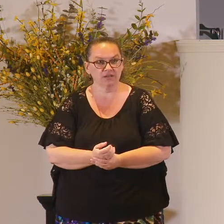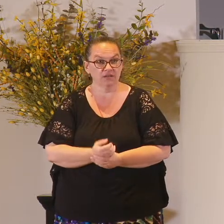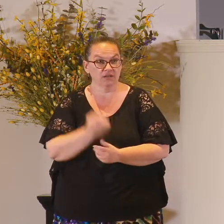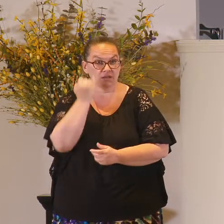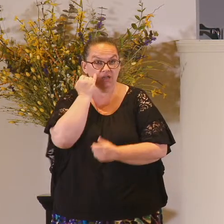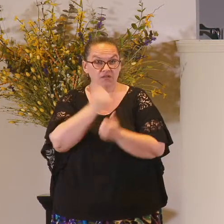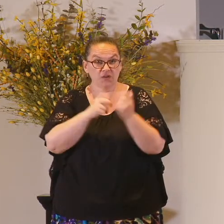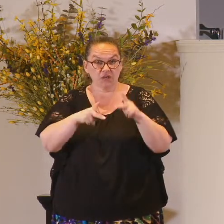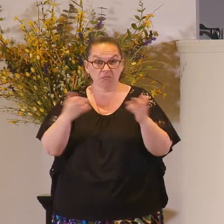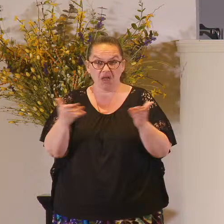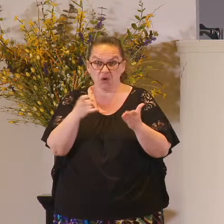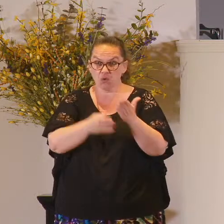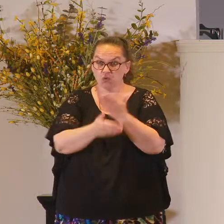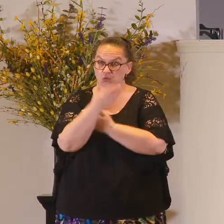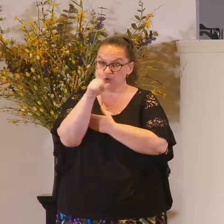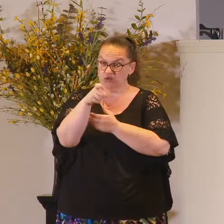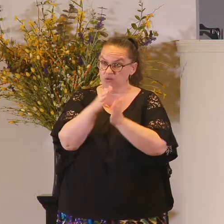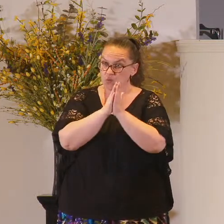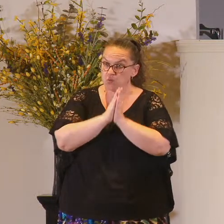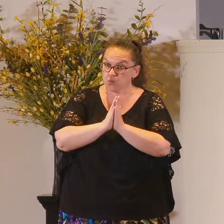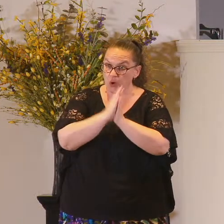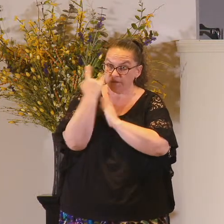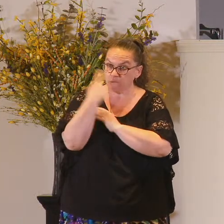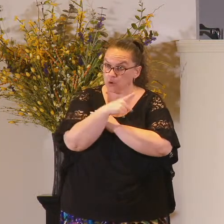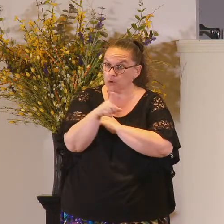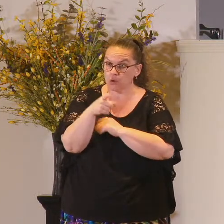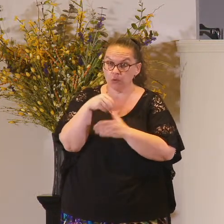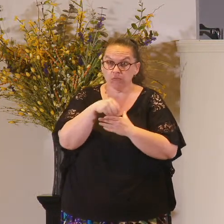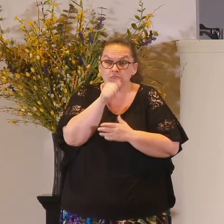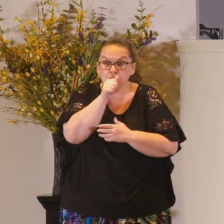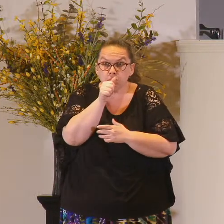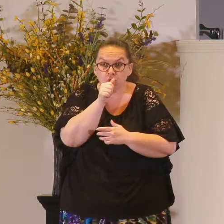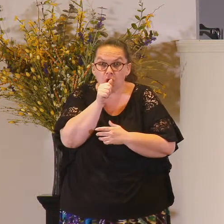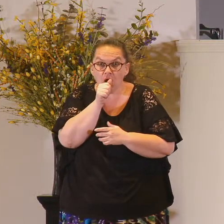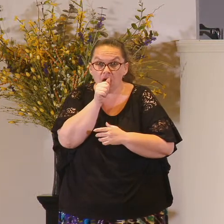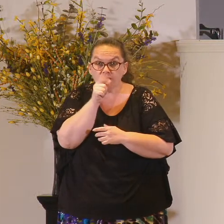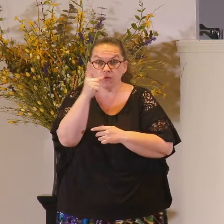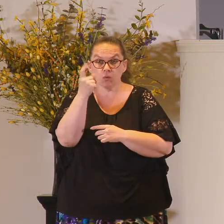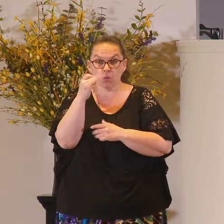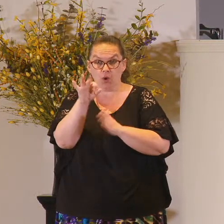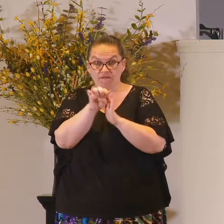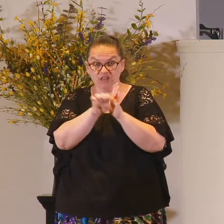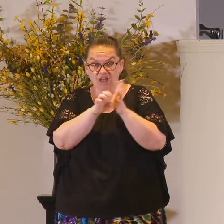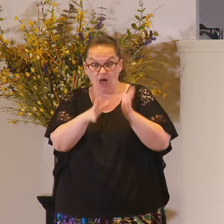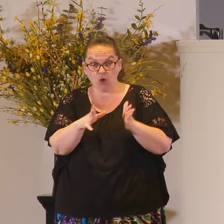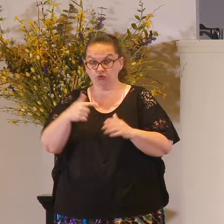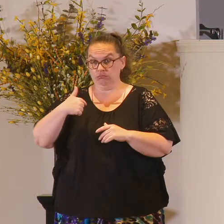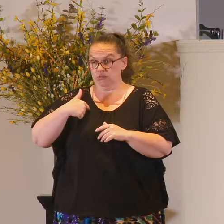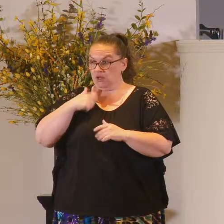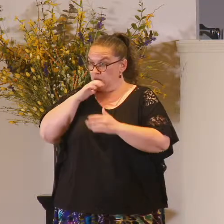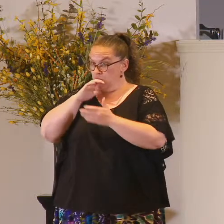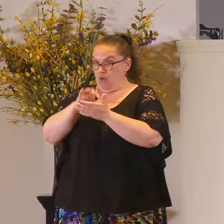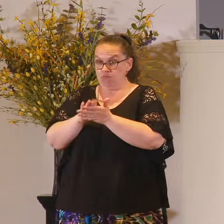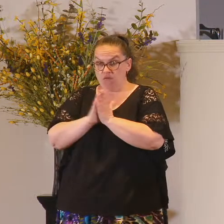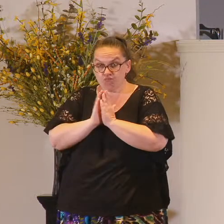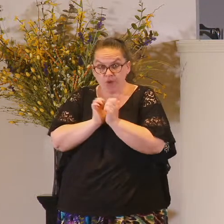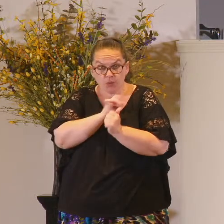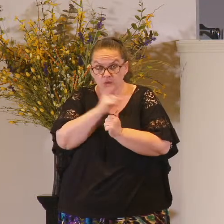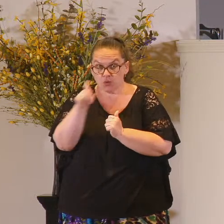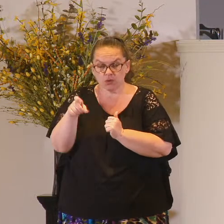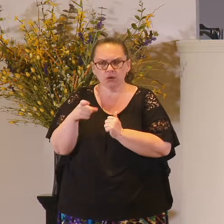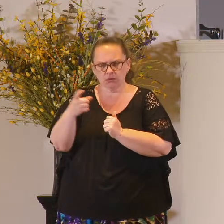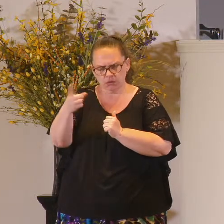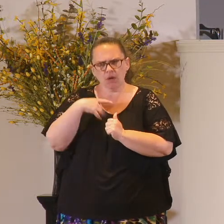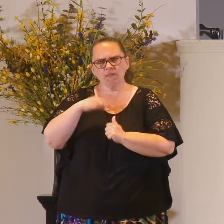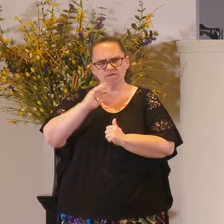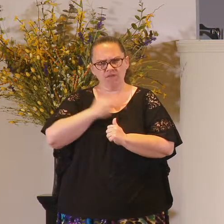have anyone here this morning who would like to pray privately with one of the elders, with me, my wife, just come